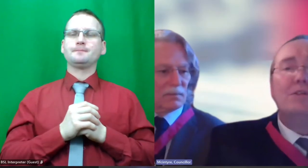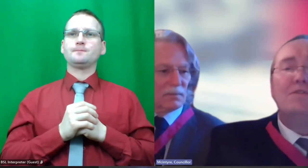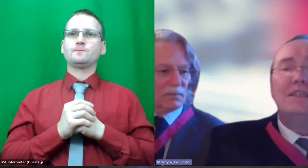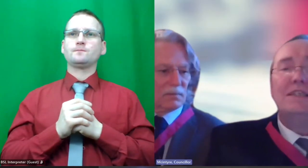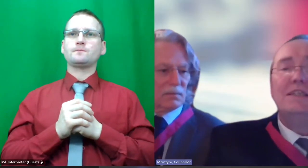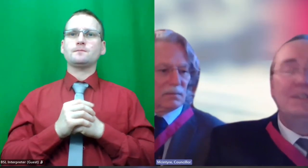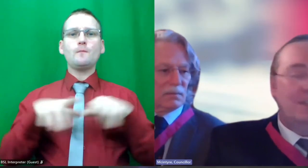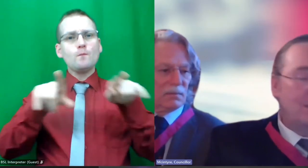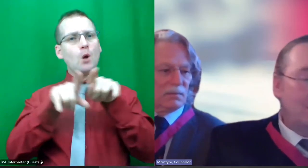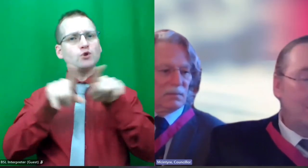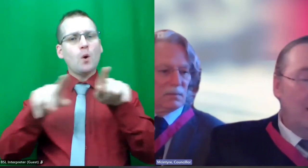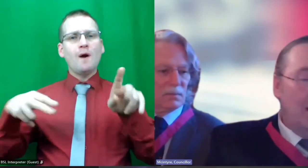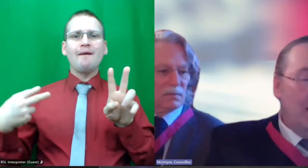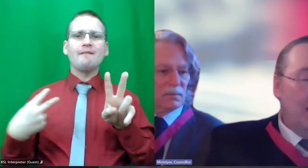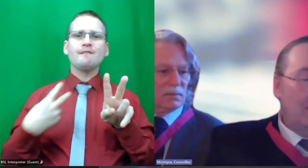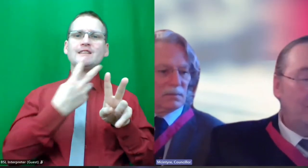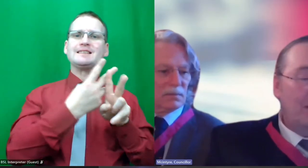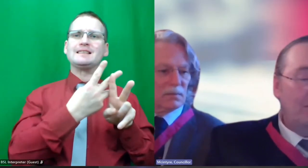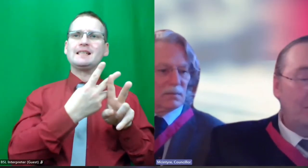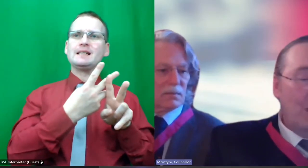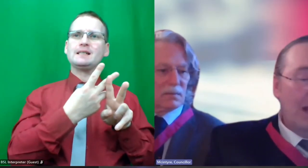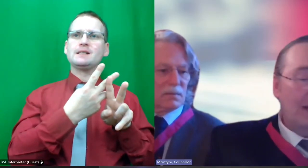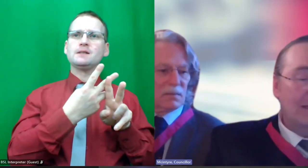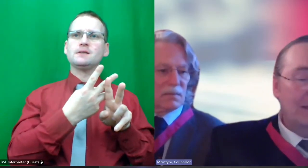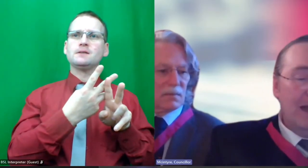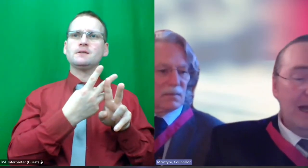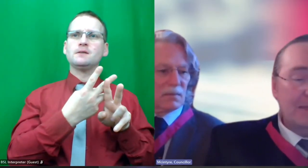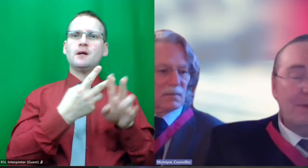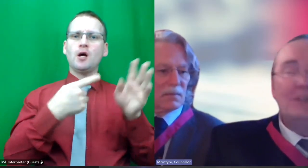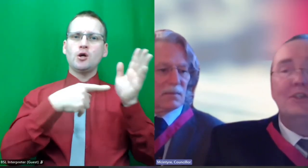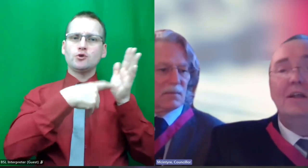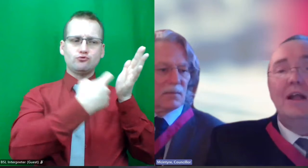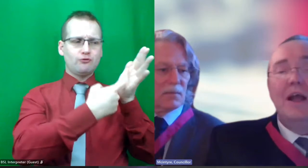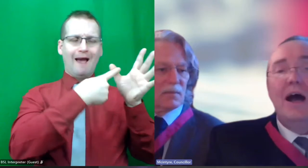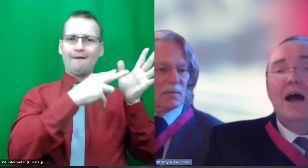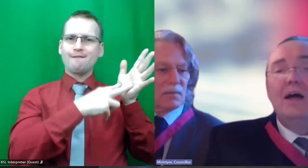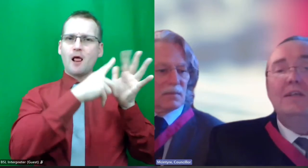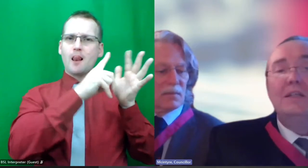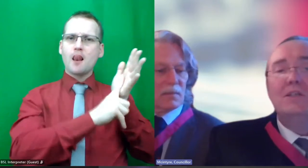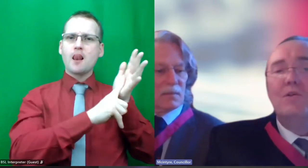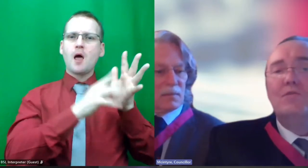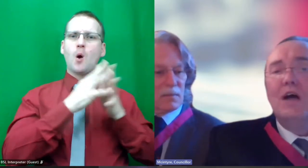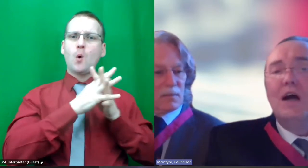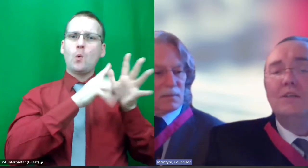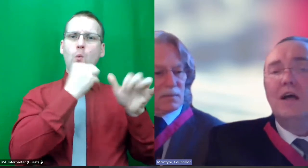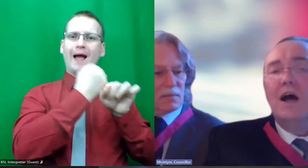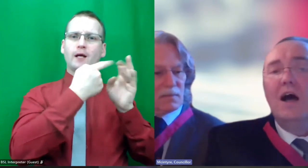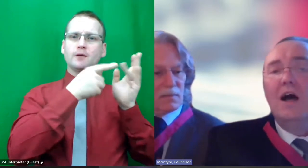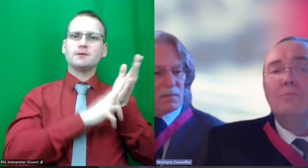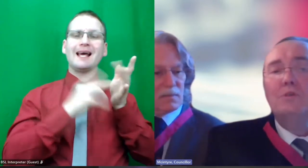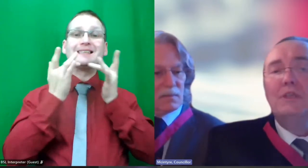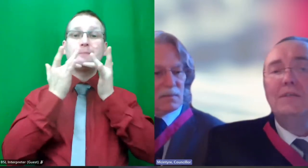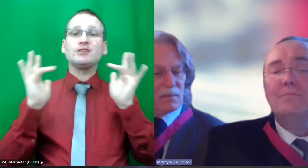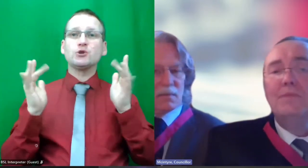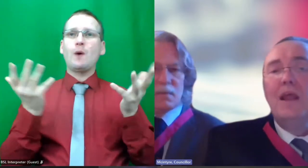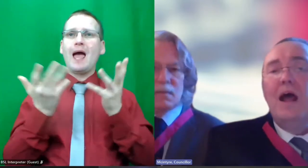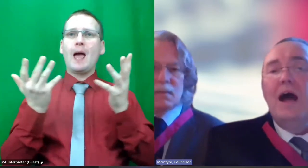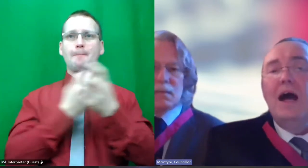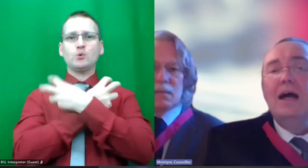I also visited the Traveller Wagons exhibition in Salford Art